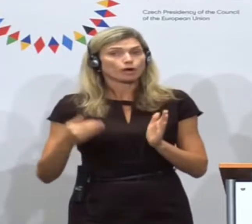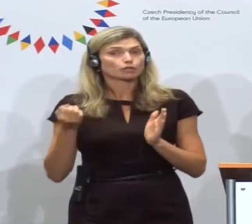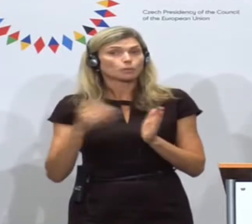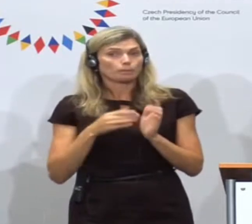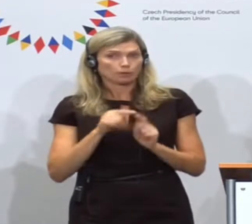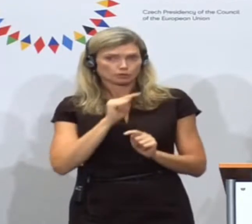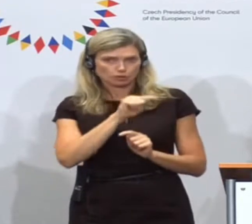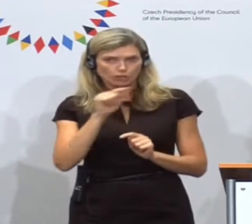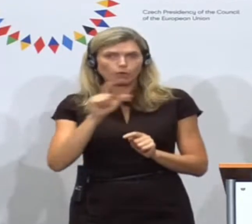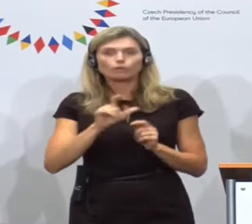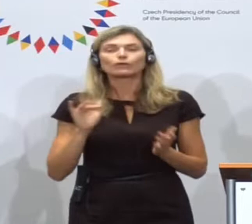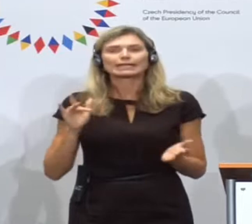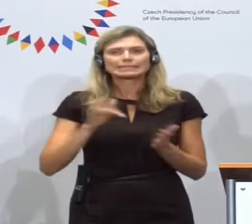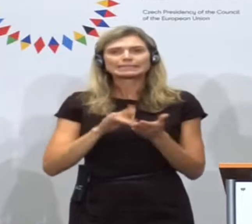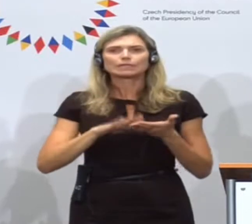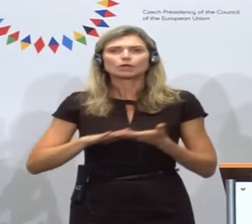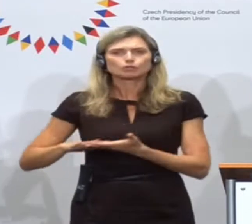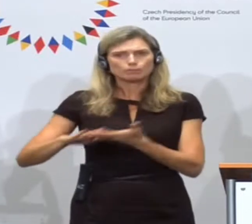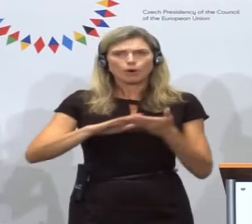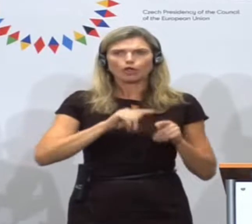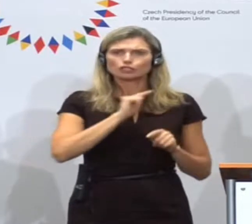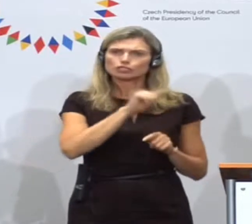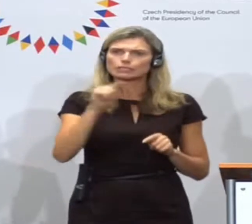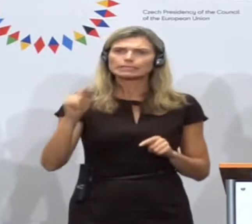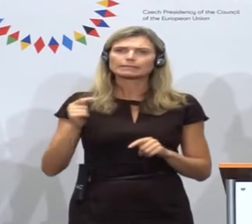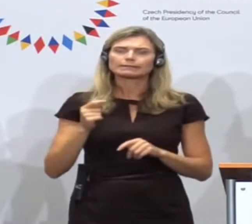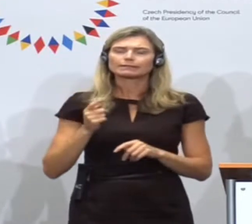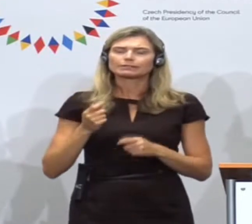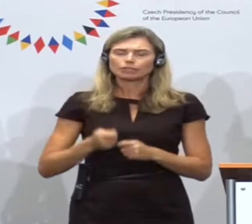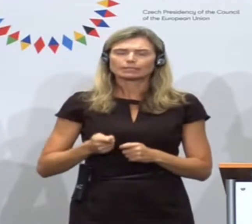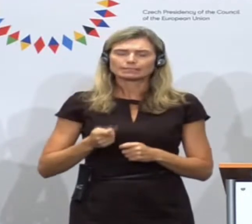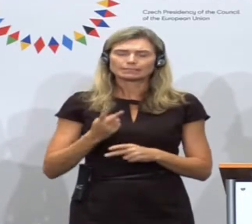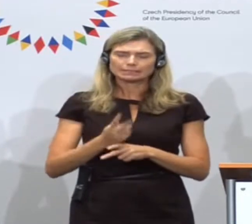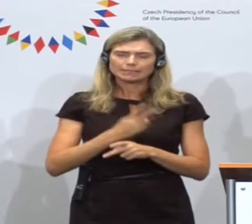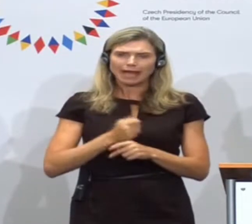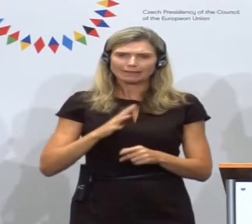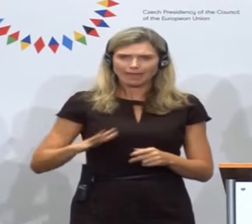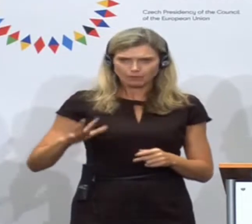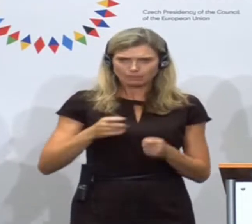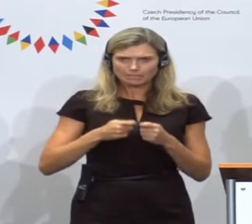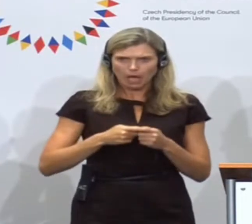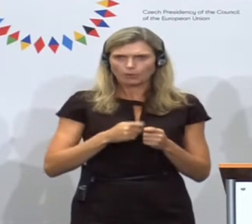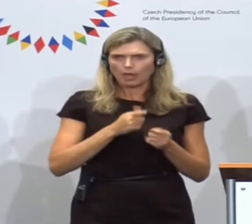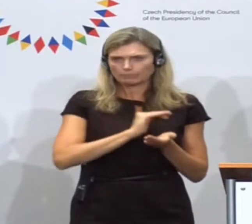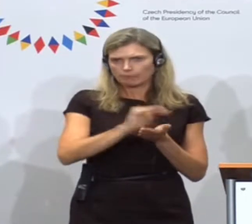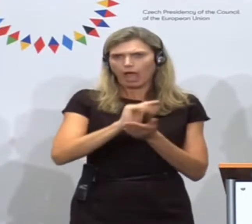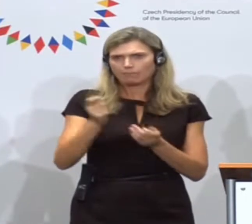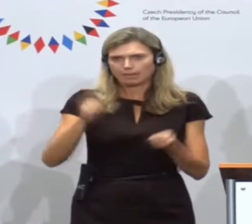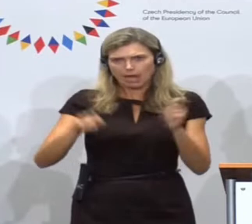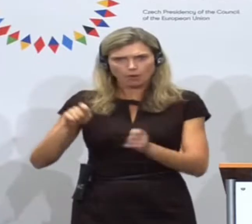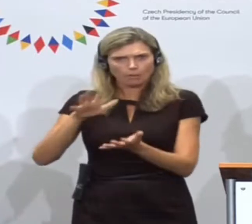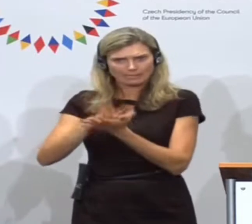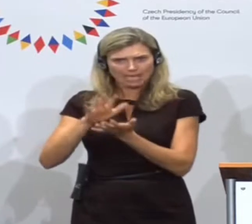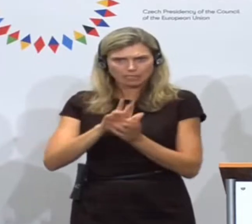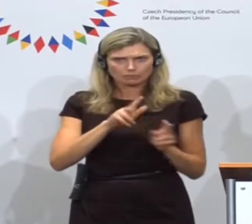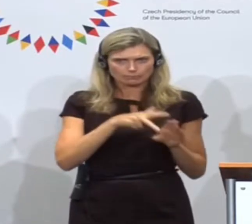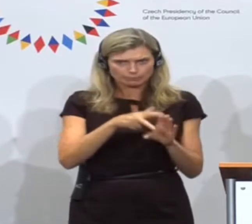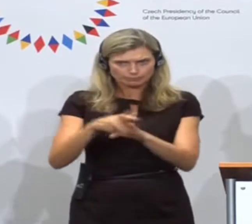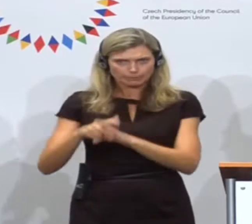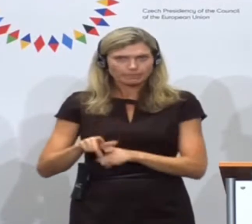Presidency to continue to support us in our efforts to get a swift and ambitious agreement in the